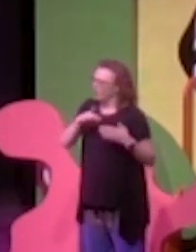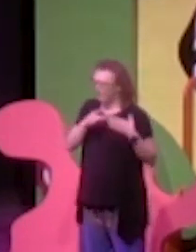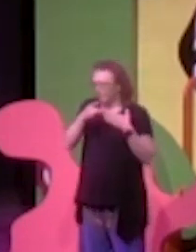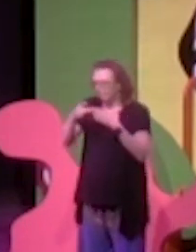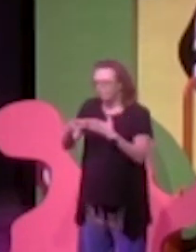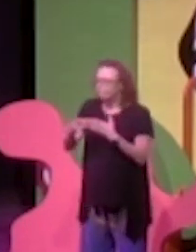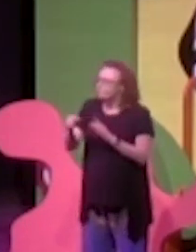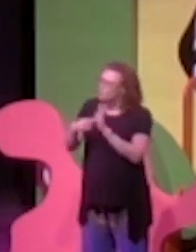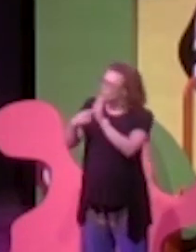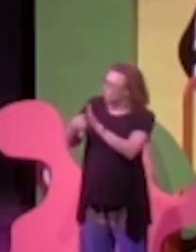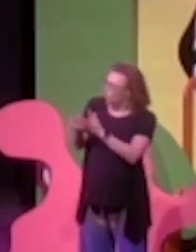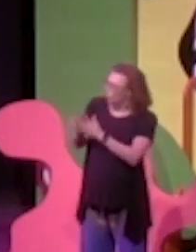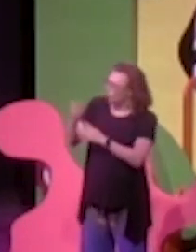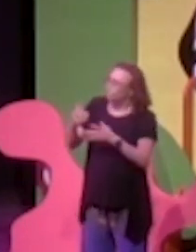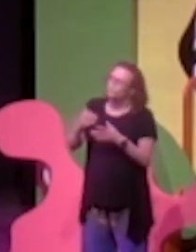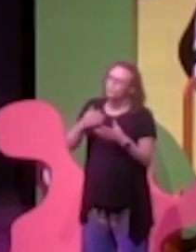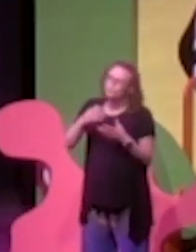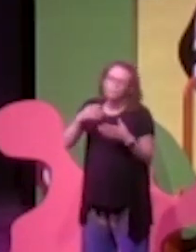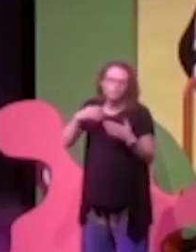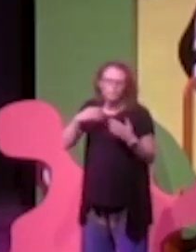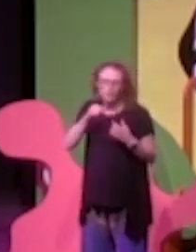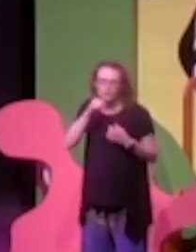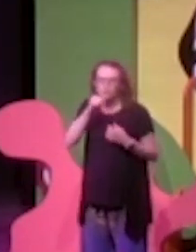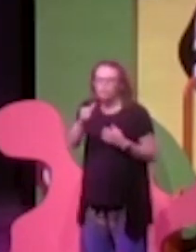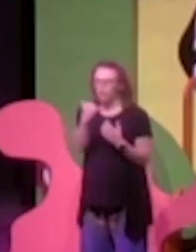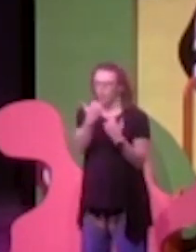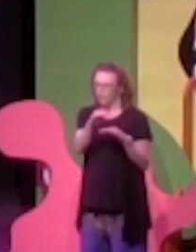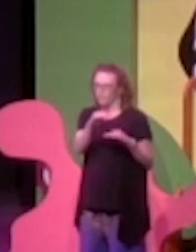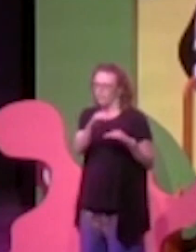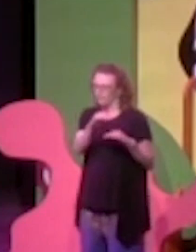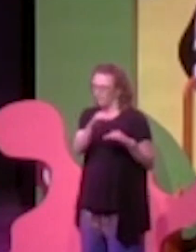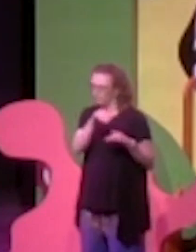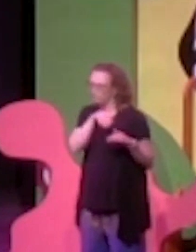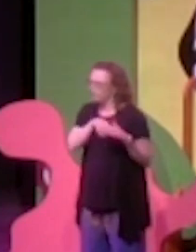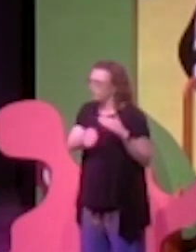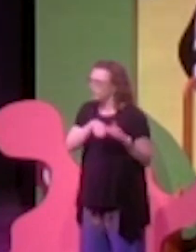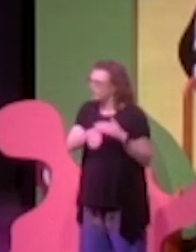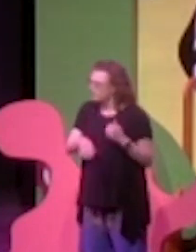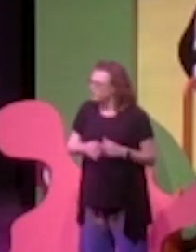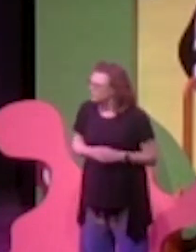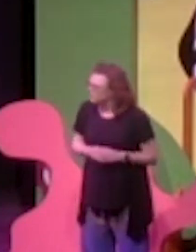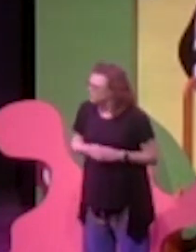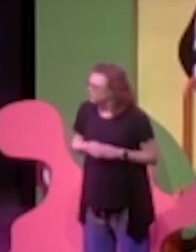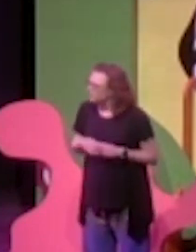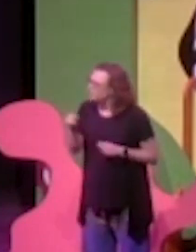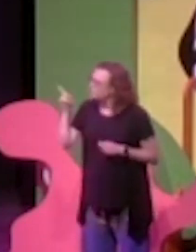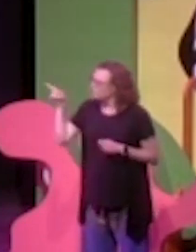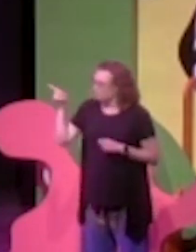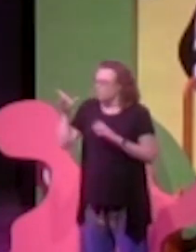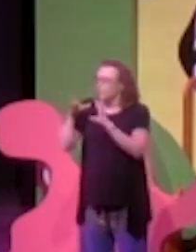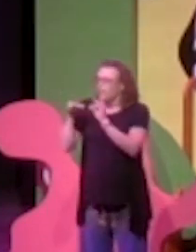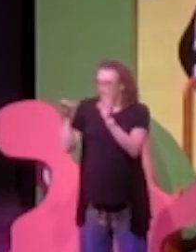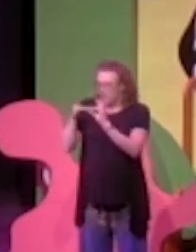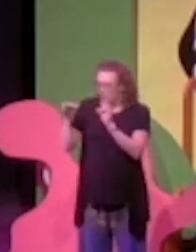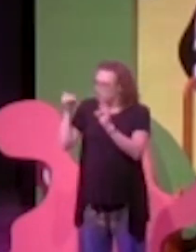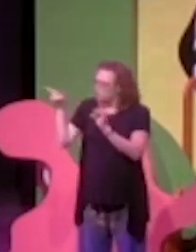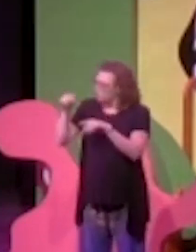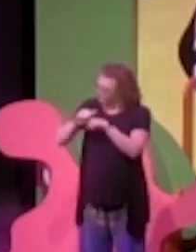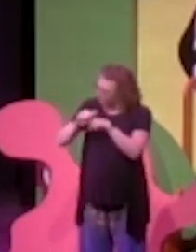And, you know, we did have a pre-chat, and I think you were talking about how you've been practicing all along and may not have those credentials,